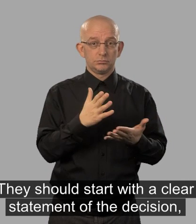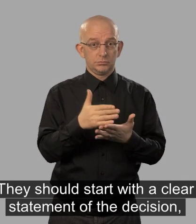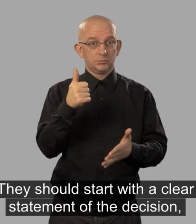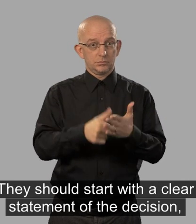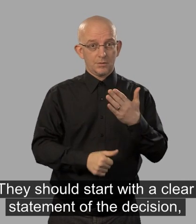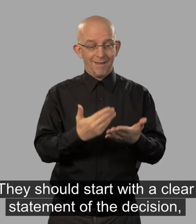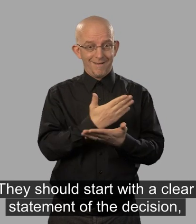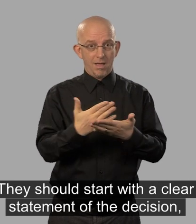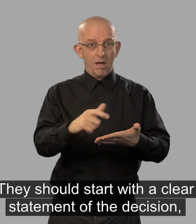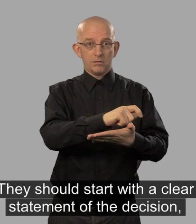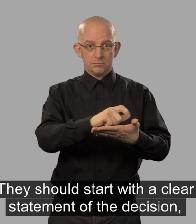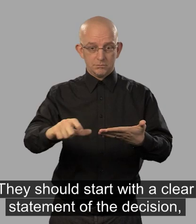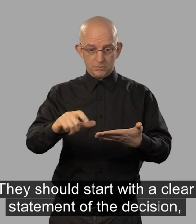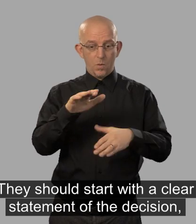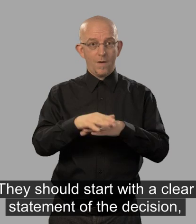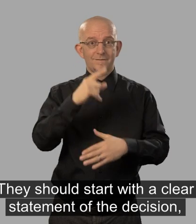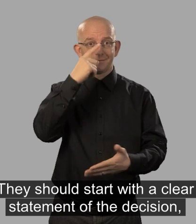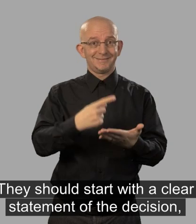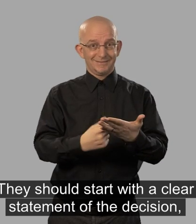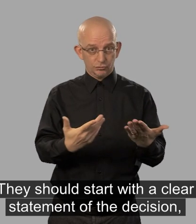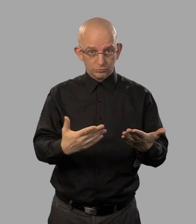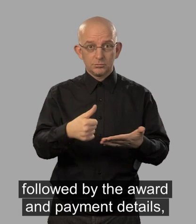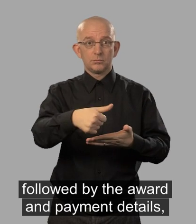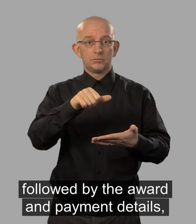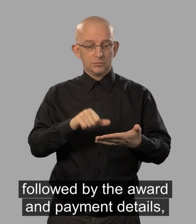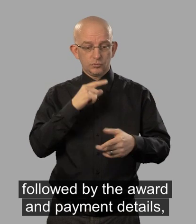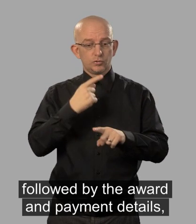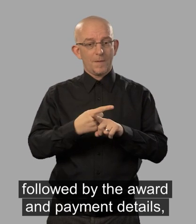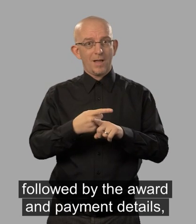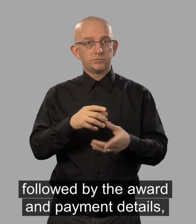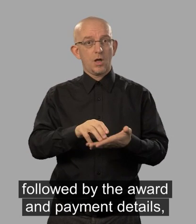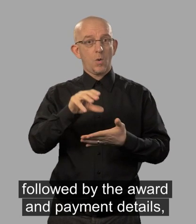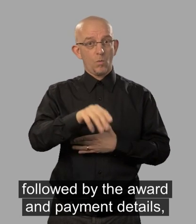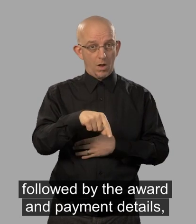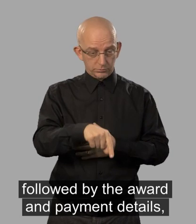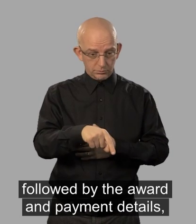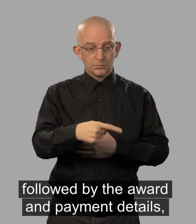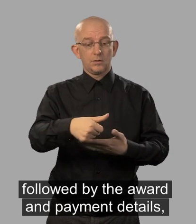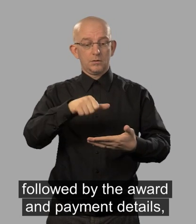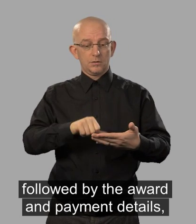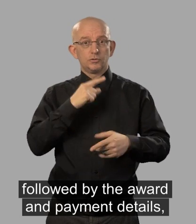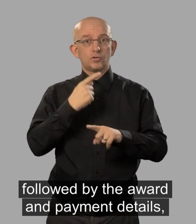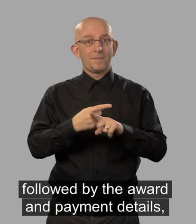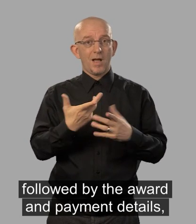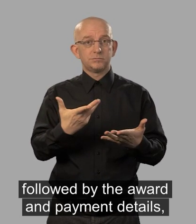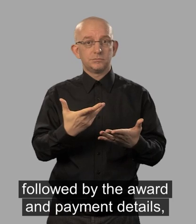They should start with a clear statement of the decision, followed by the award and payment details,